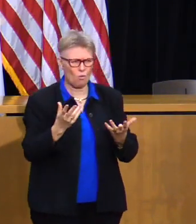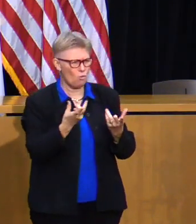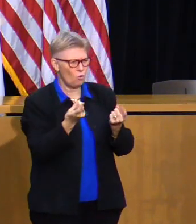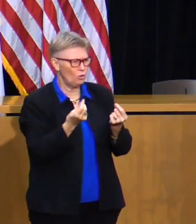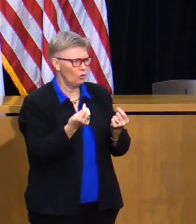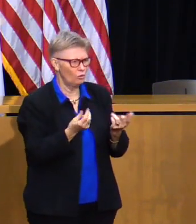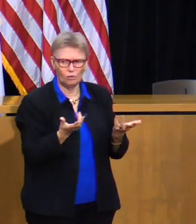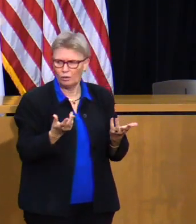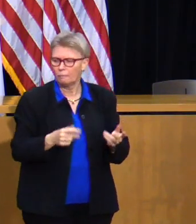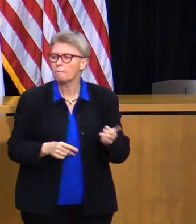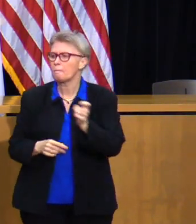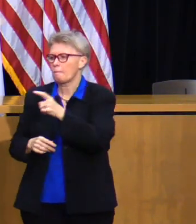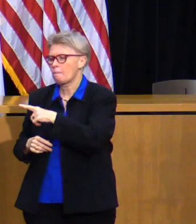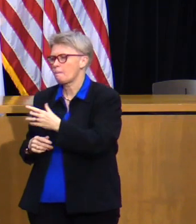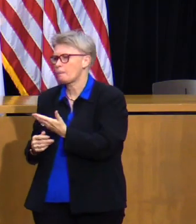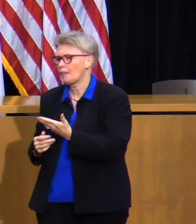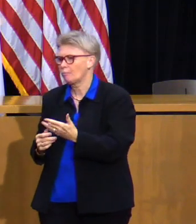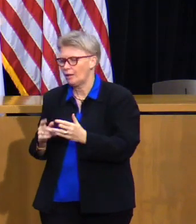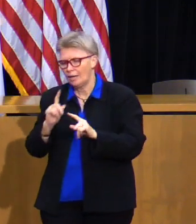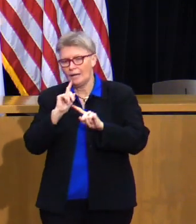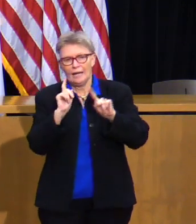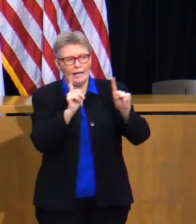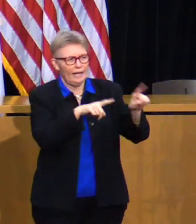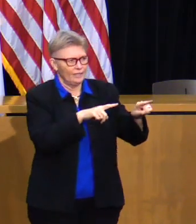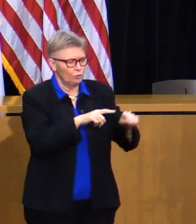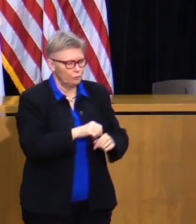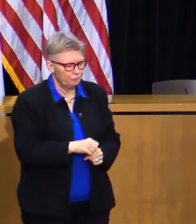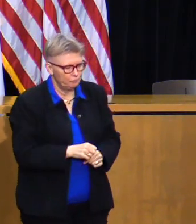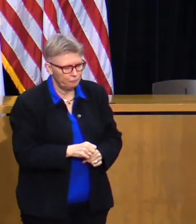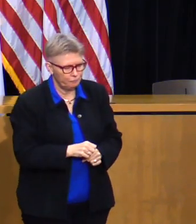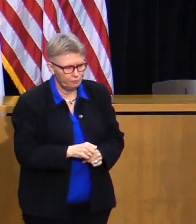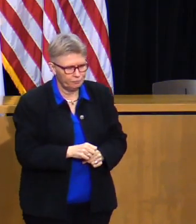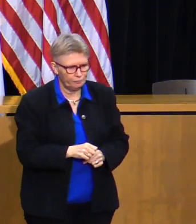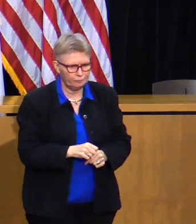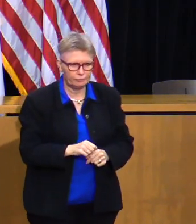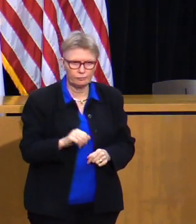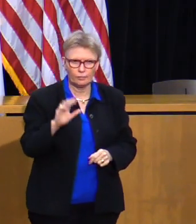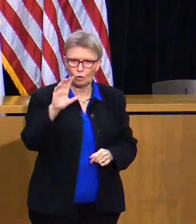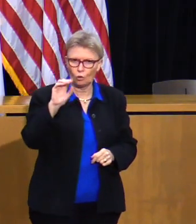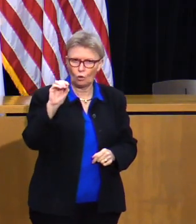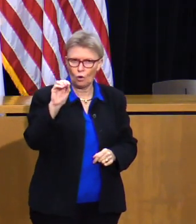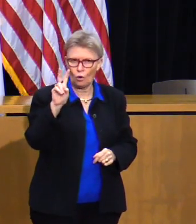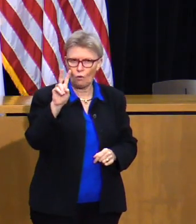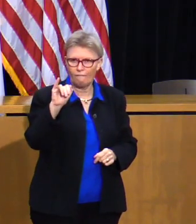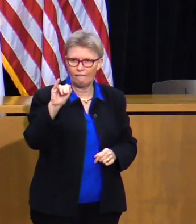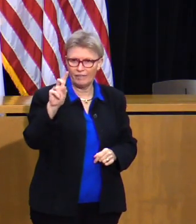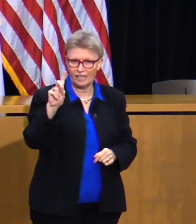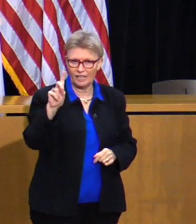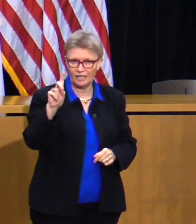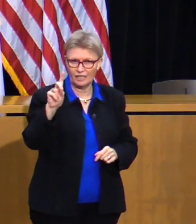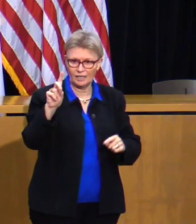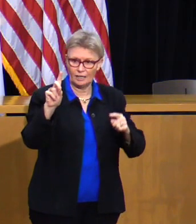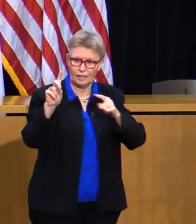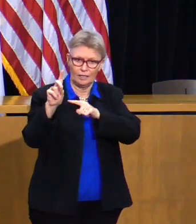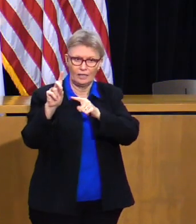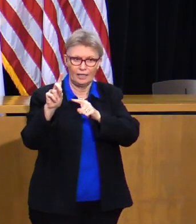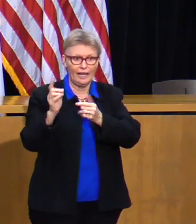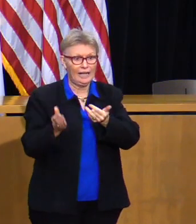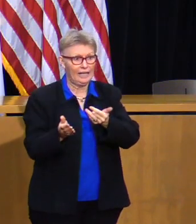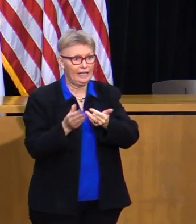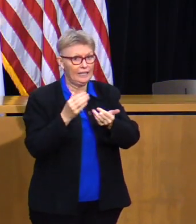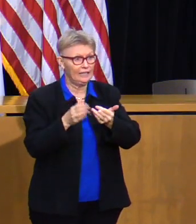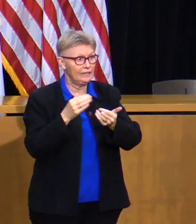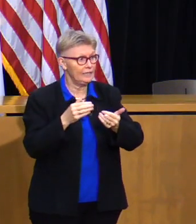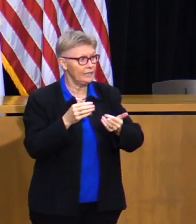that COVID has come with all kinds of difficult decisions, difficulties, and in